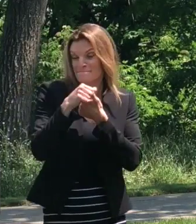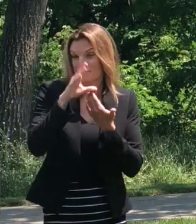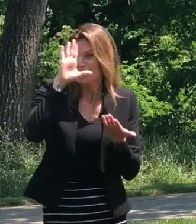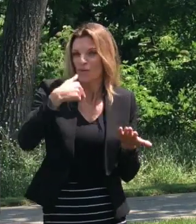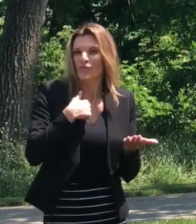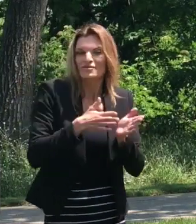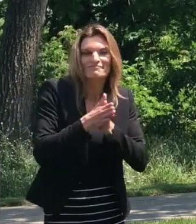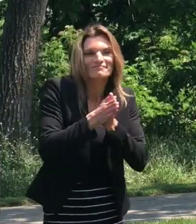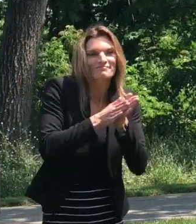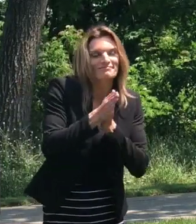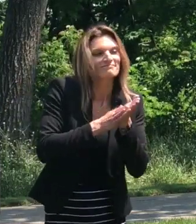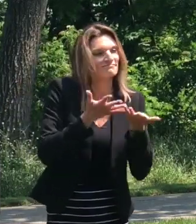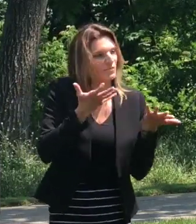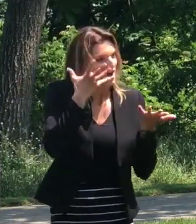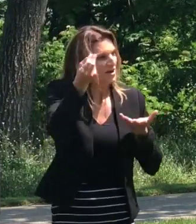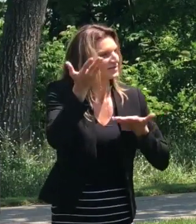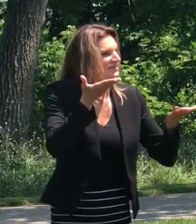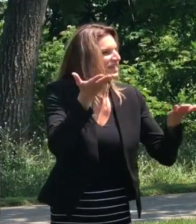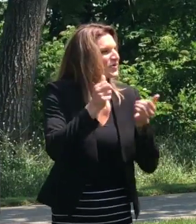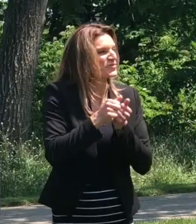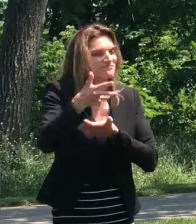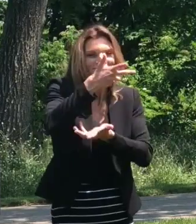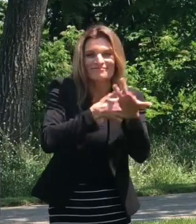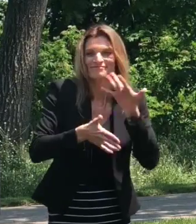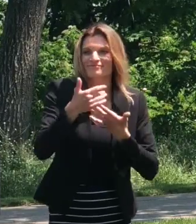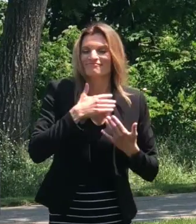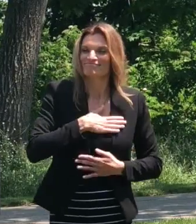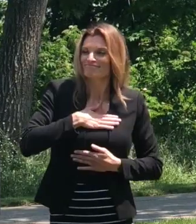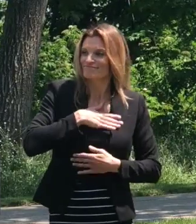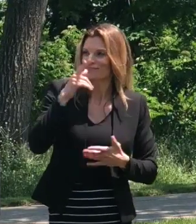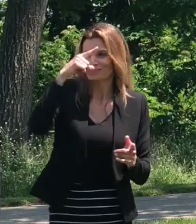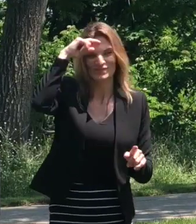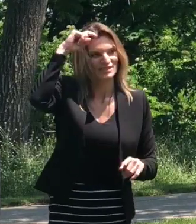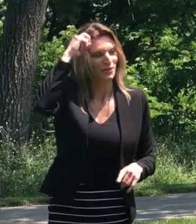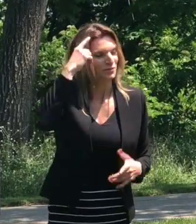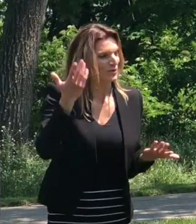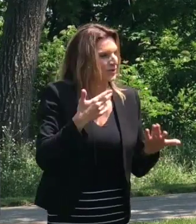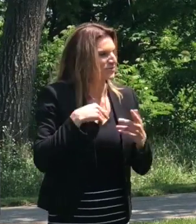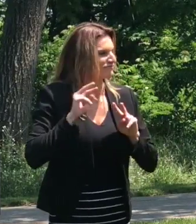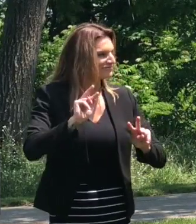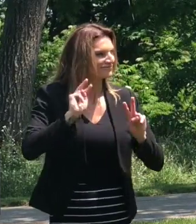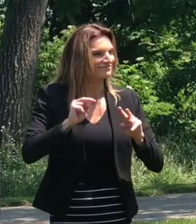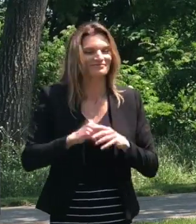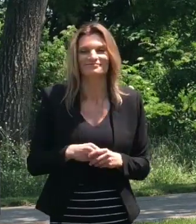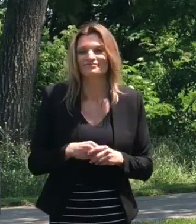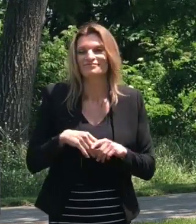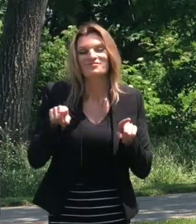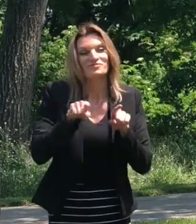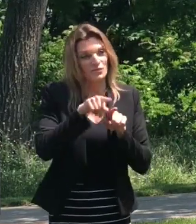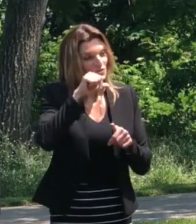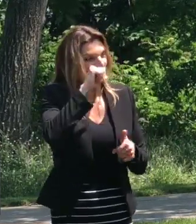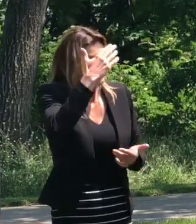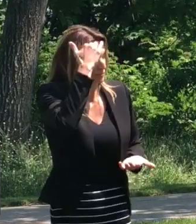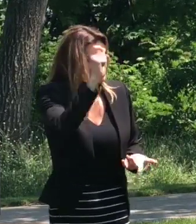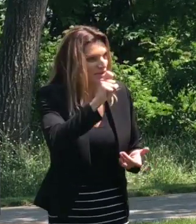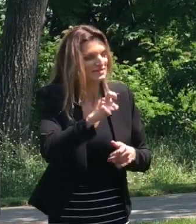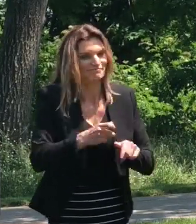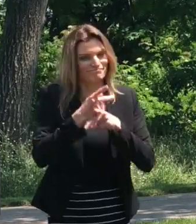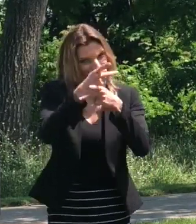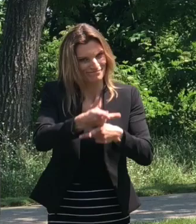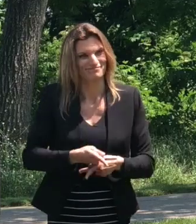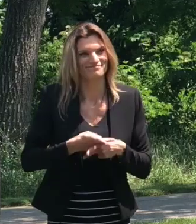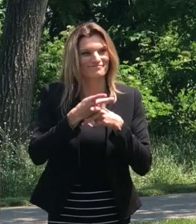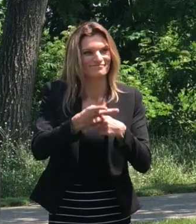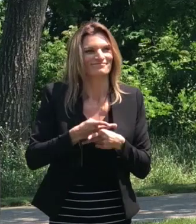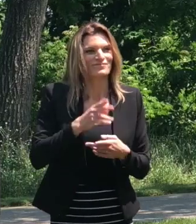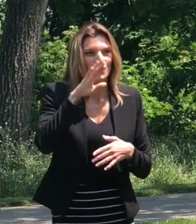get outside, to reconnect, to enjoy this pure Michigan summer. But we also have to be very mindful of the inherent